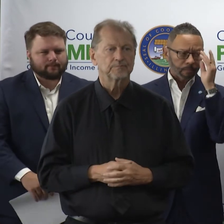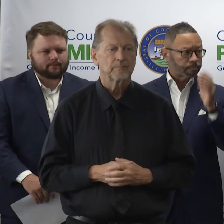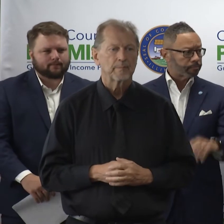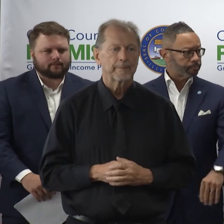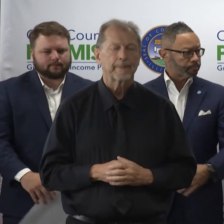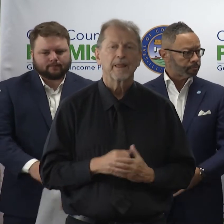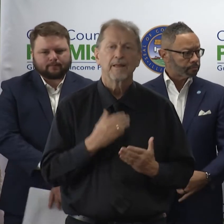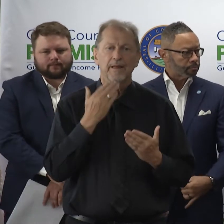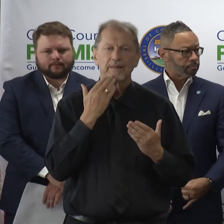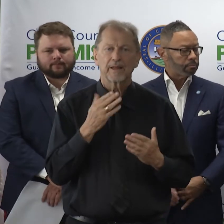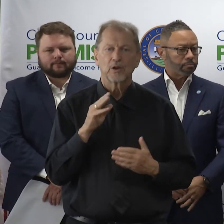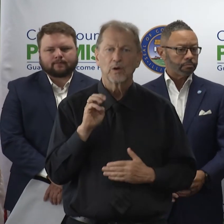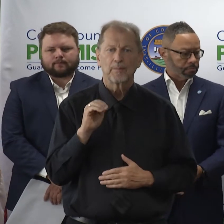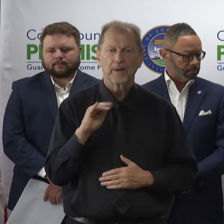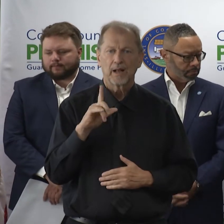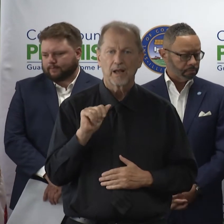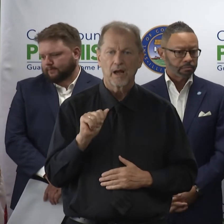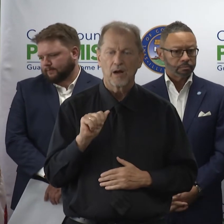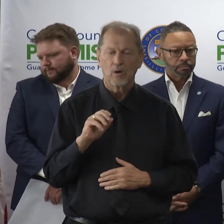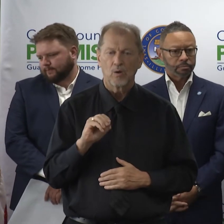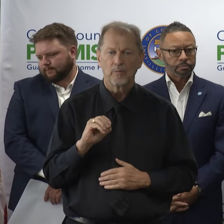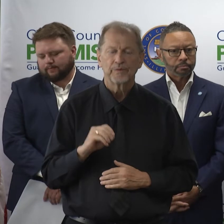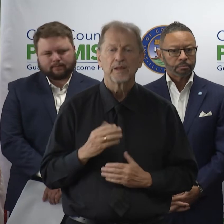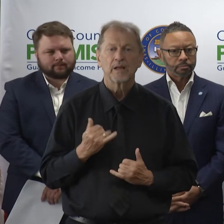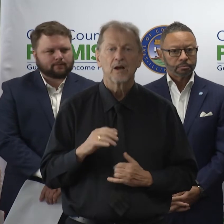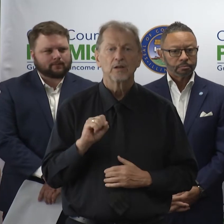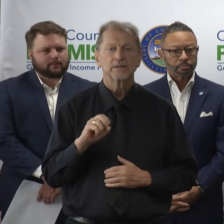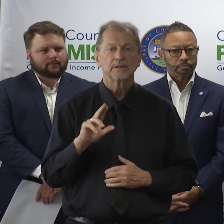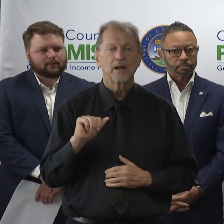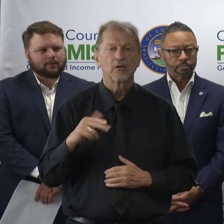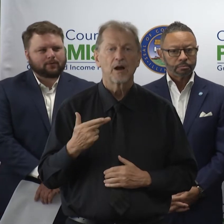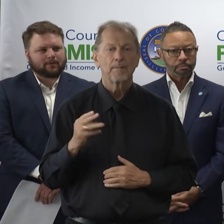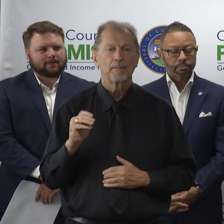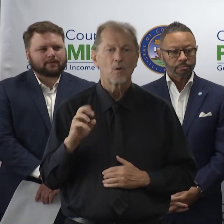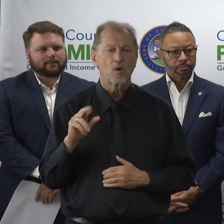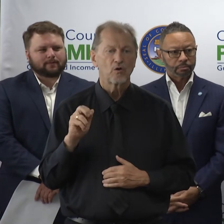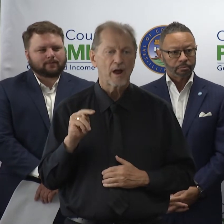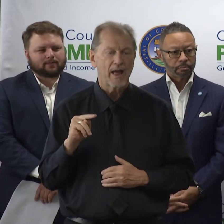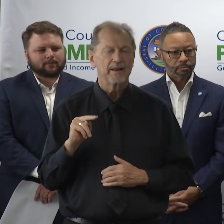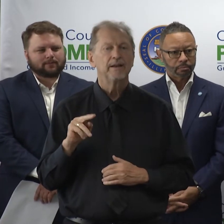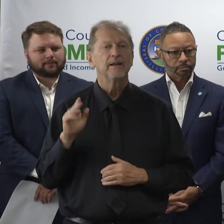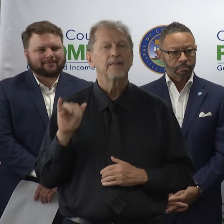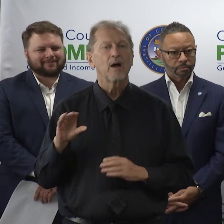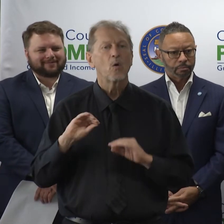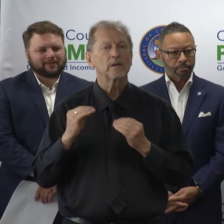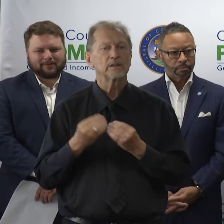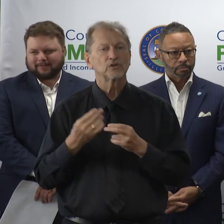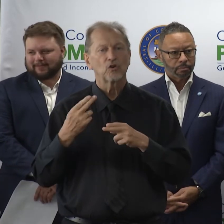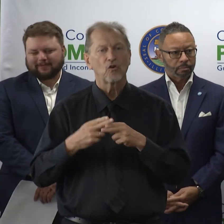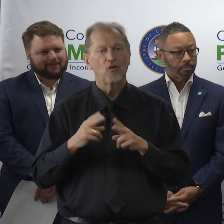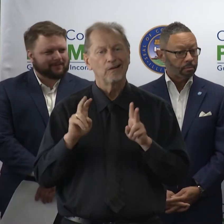Thank you, Emilio. Sarah Moran is U.S. County Director for Give Directly.